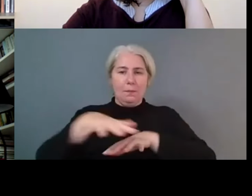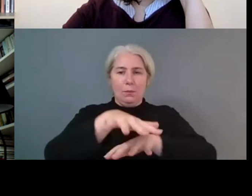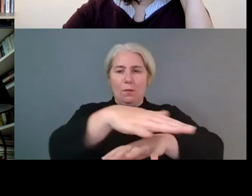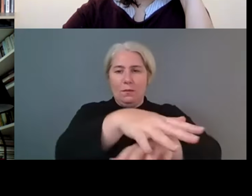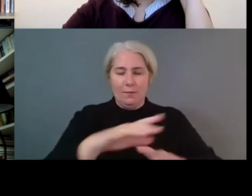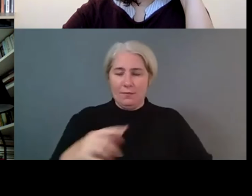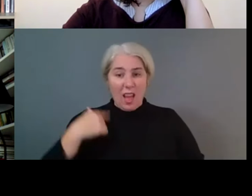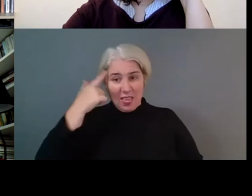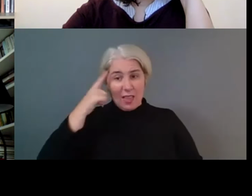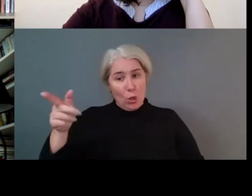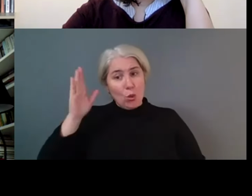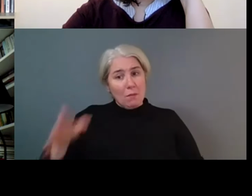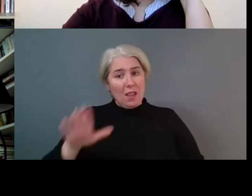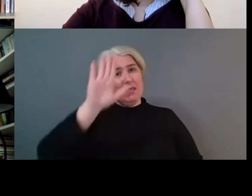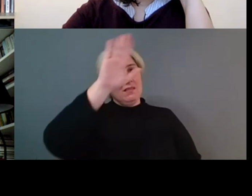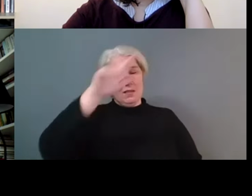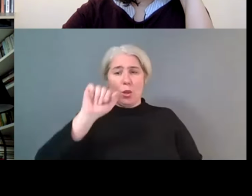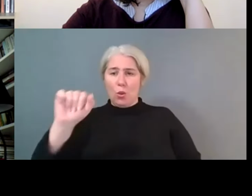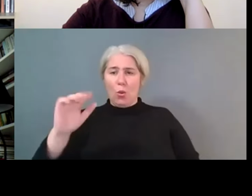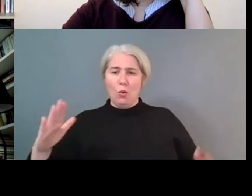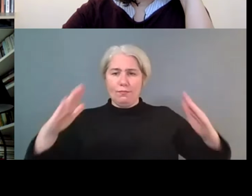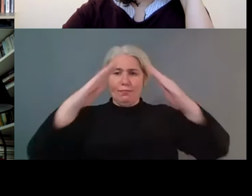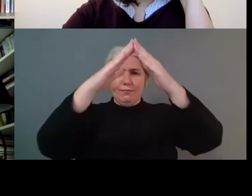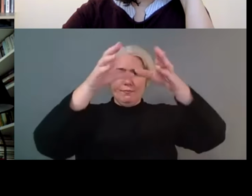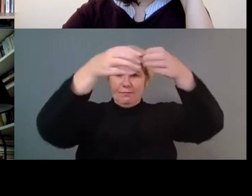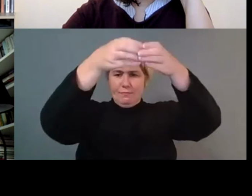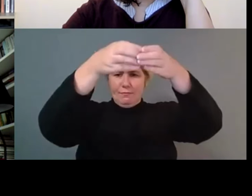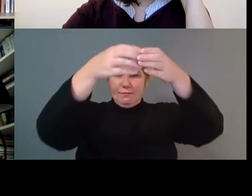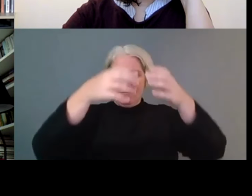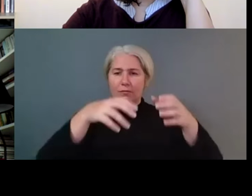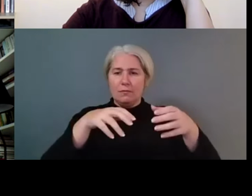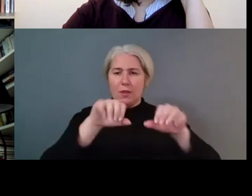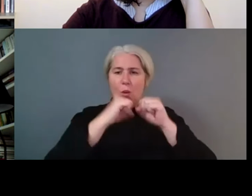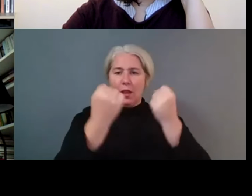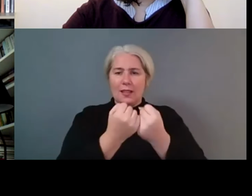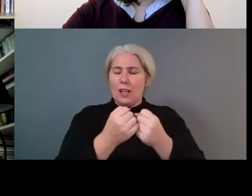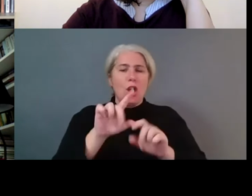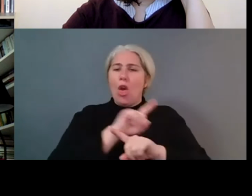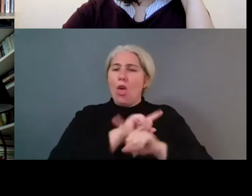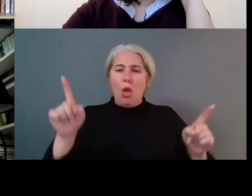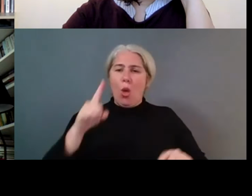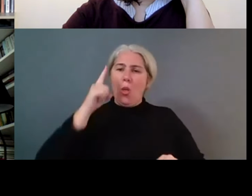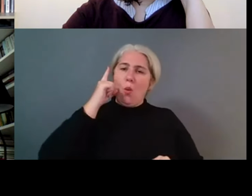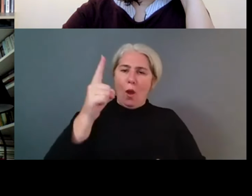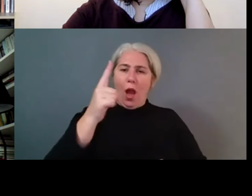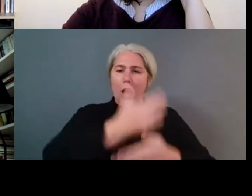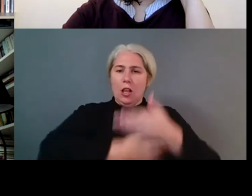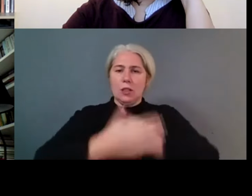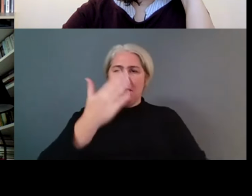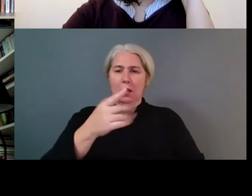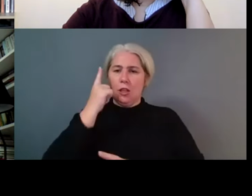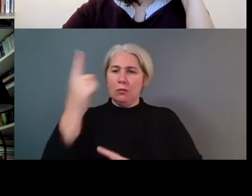umbrella organizations, just which are not linked to an impairment, but umbrella organizations